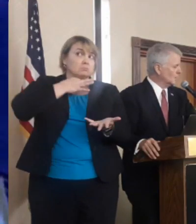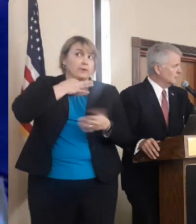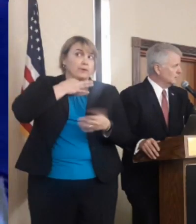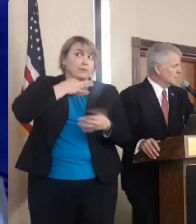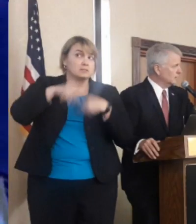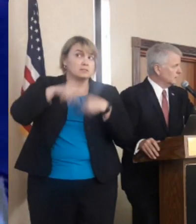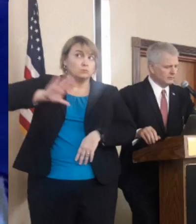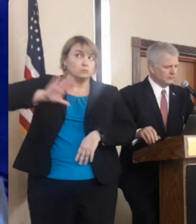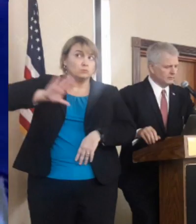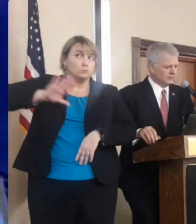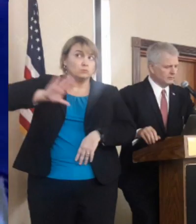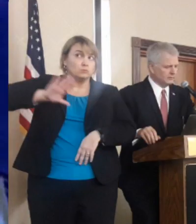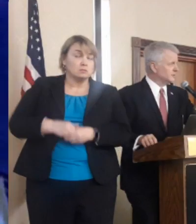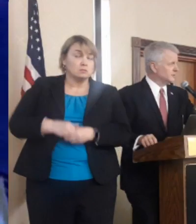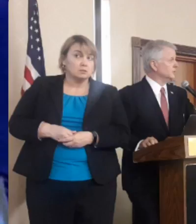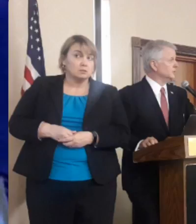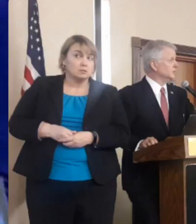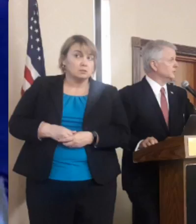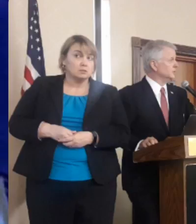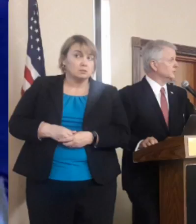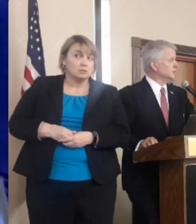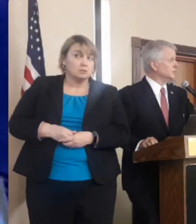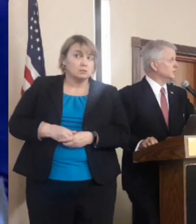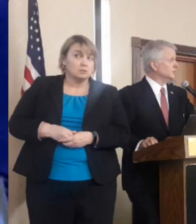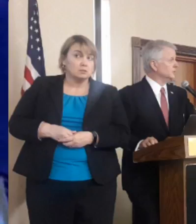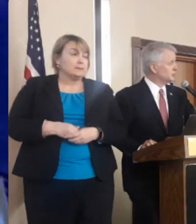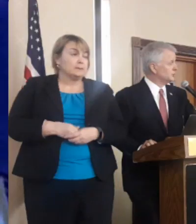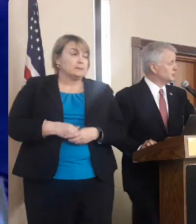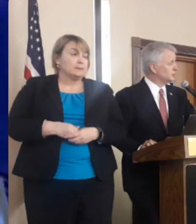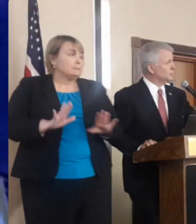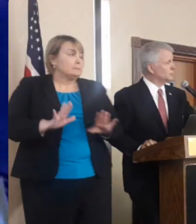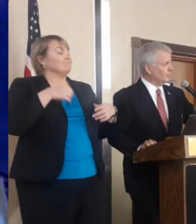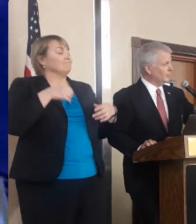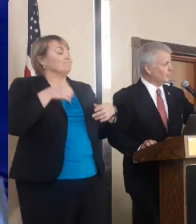Yeah, this is a notice issue. We have